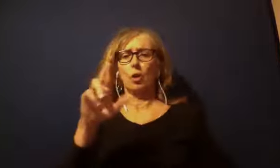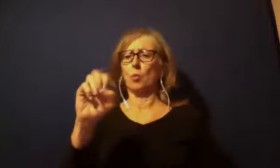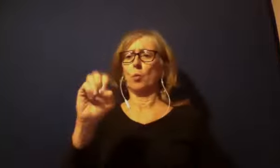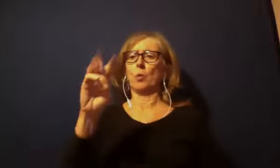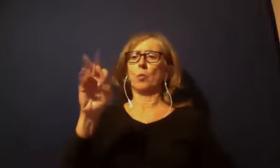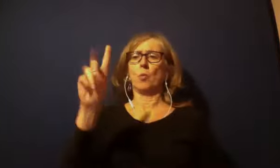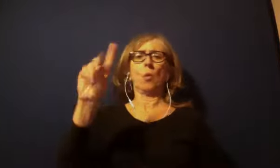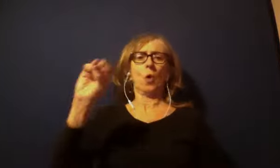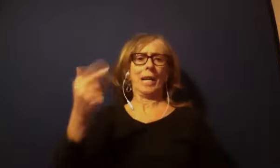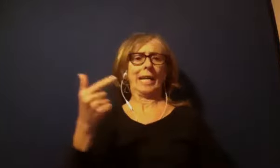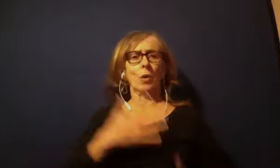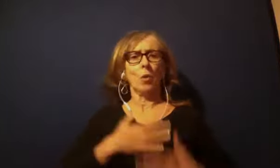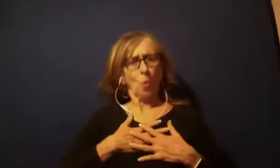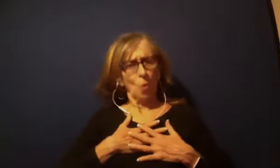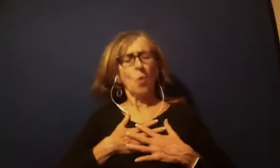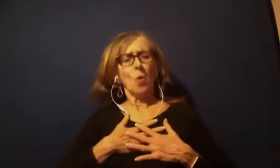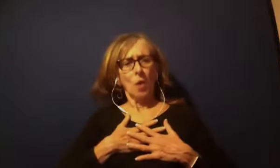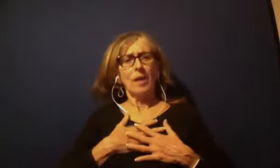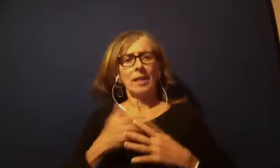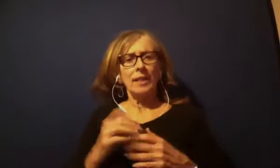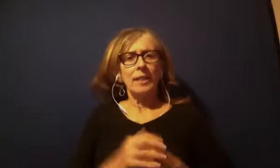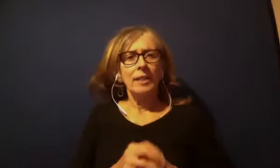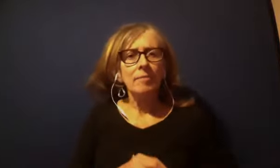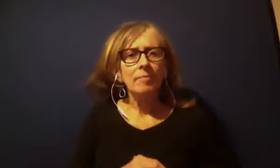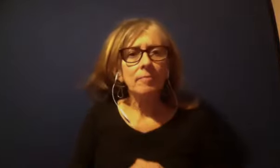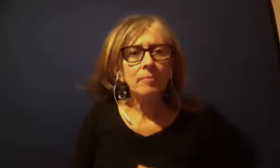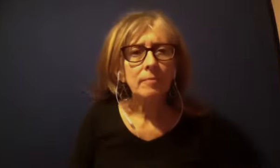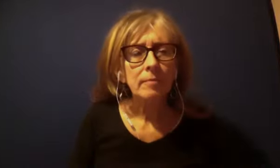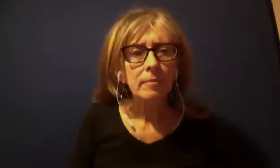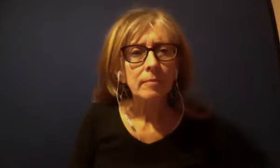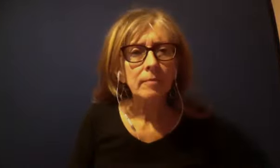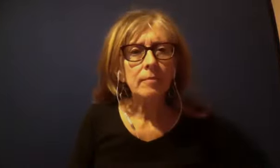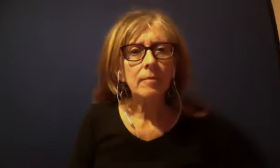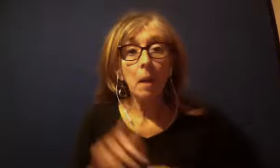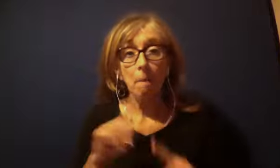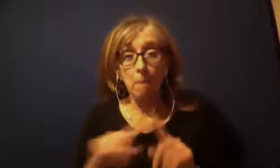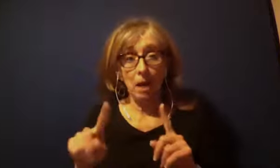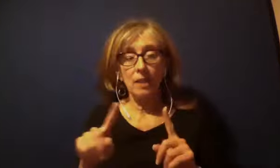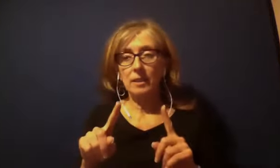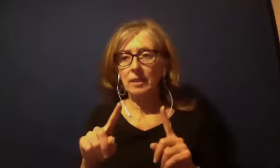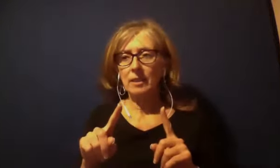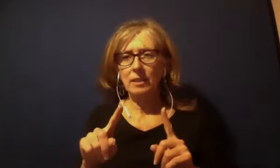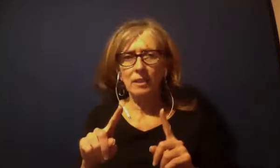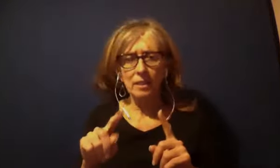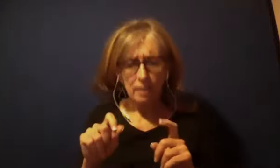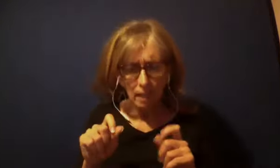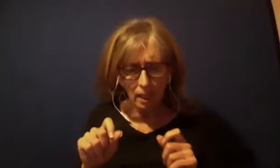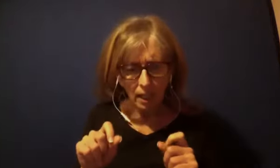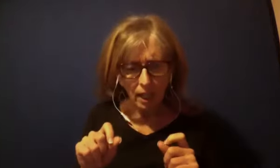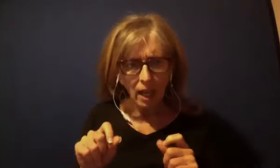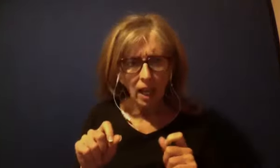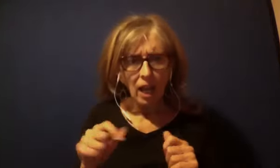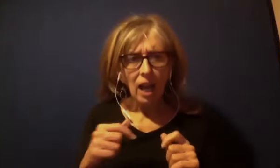dishonest in my job, I must admit. I spent a lot of time doing Al-Anon service, I think, during my work, but I've since made amends for that, so get to clean that all